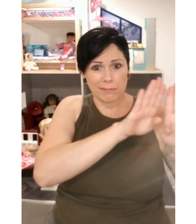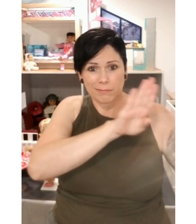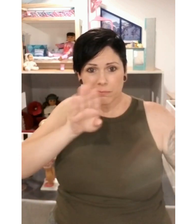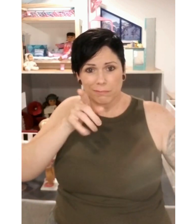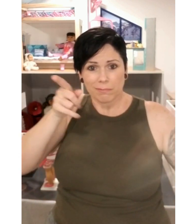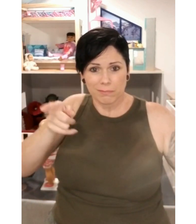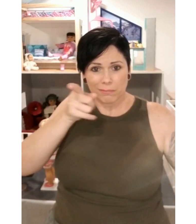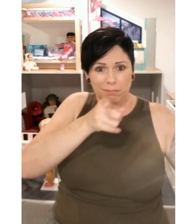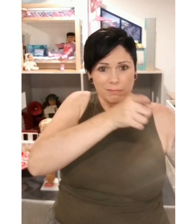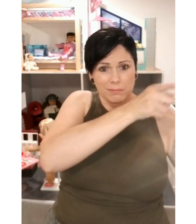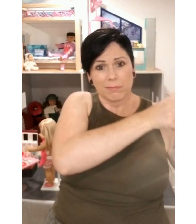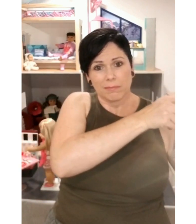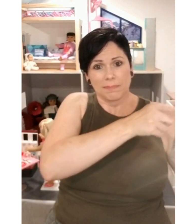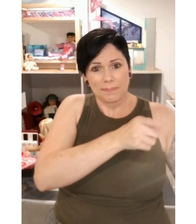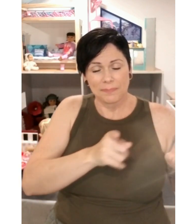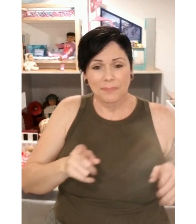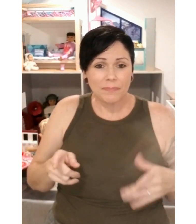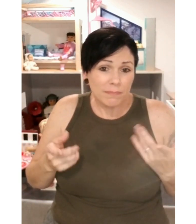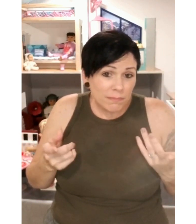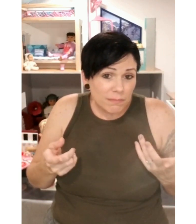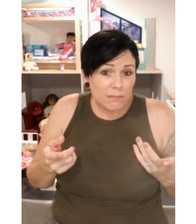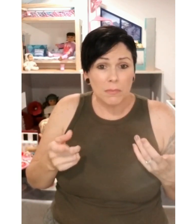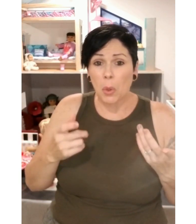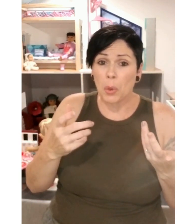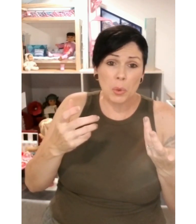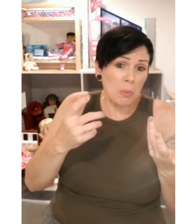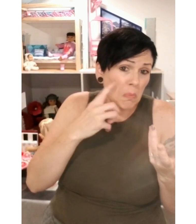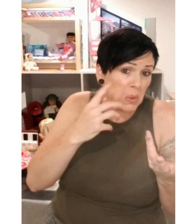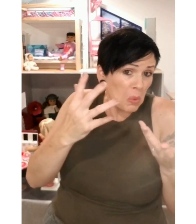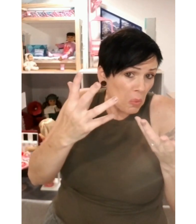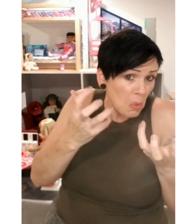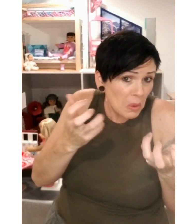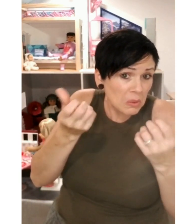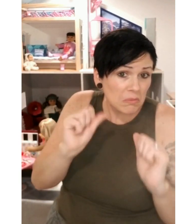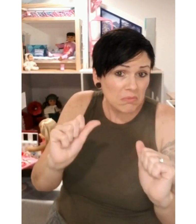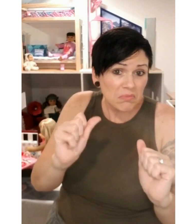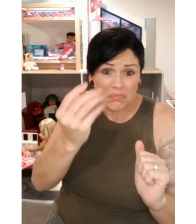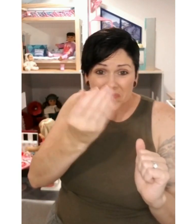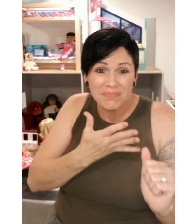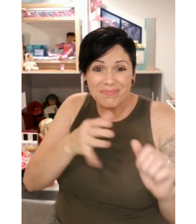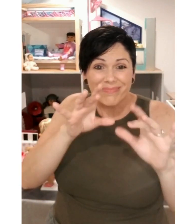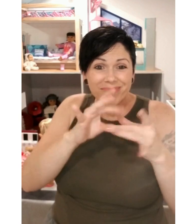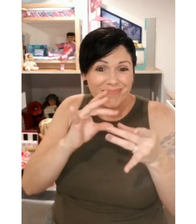it. And if you haven't, but you think you might try, let me know that in the comments as well.